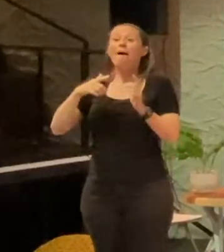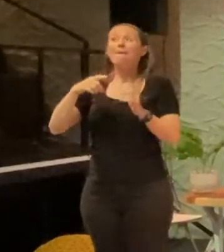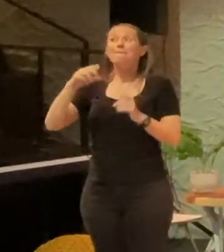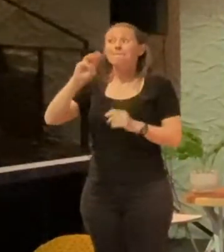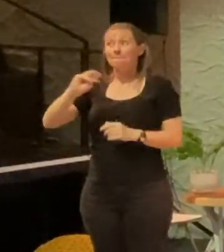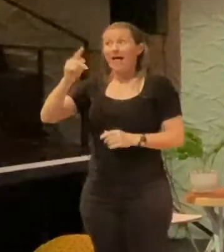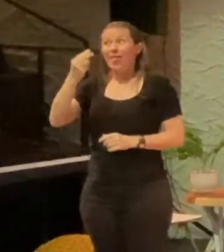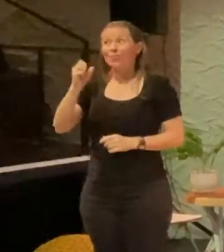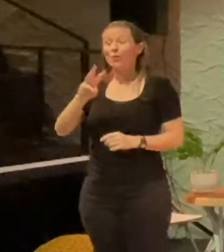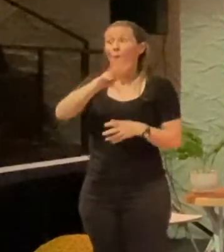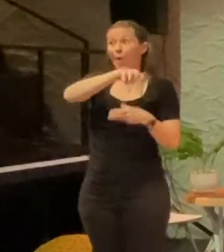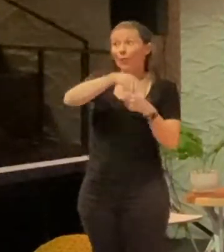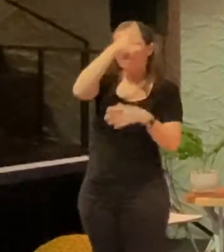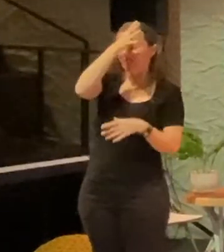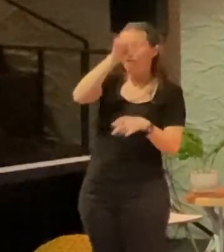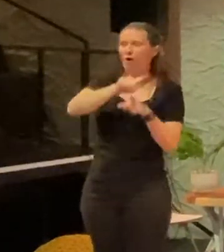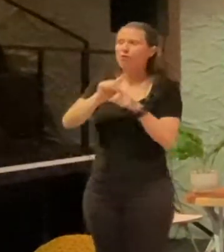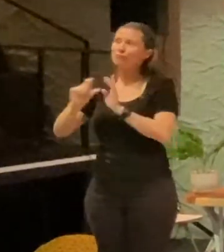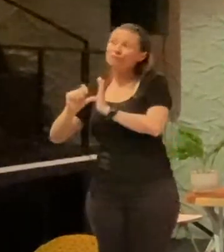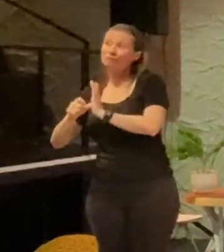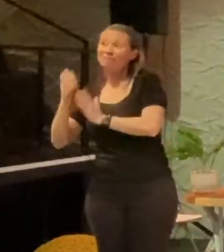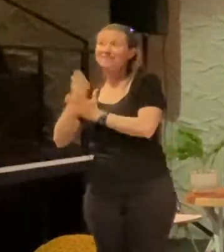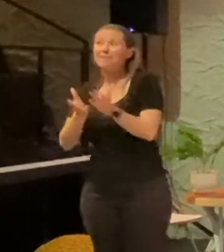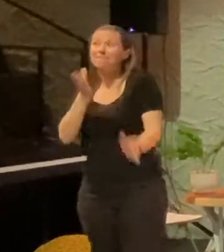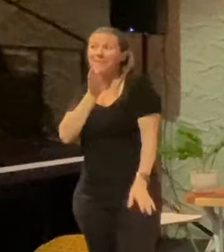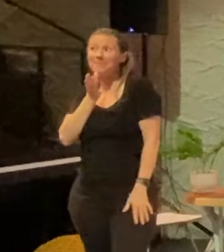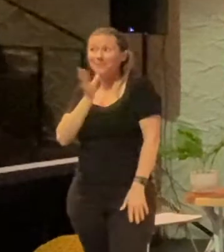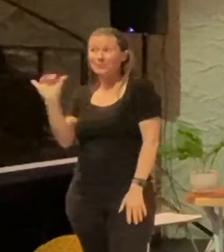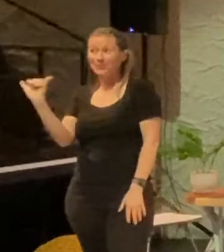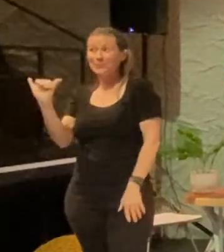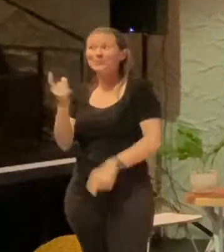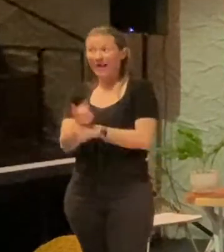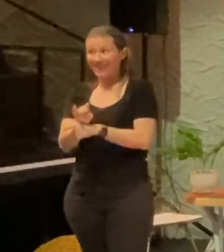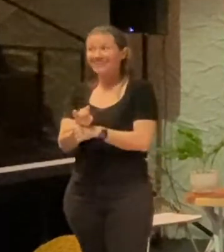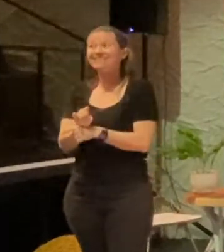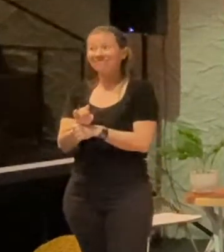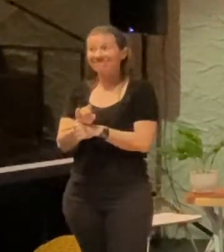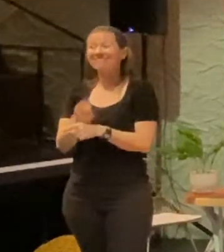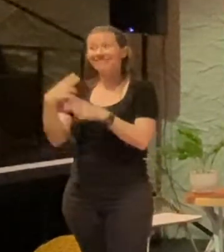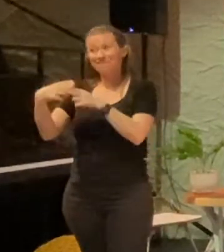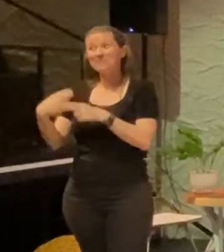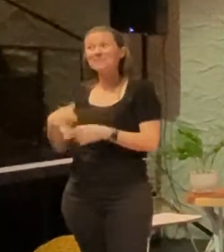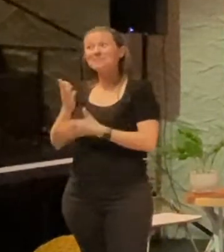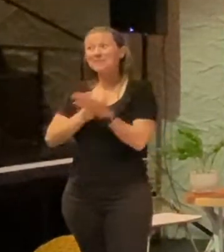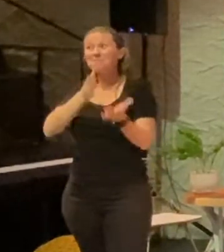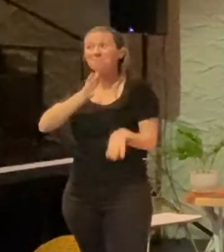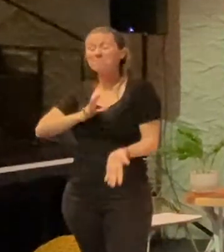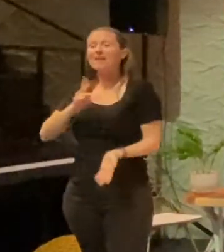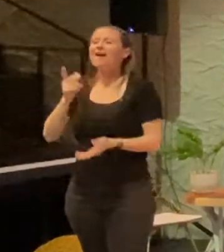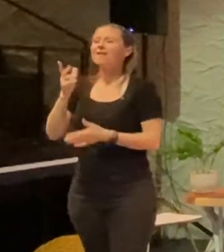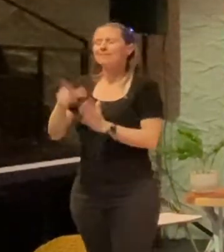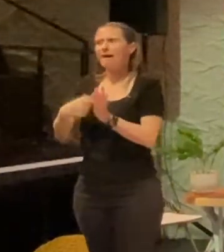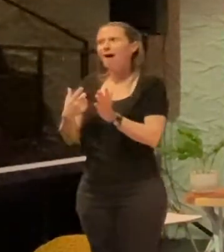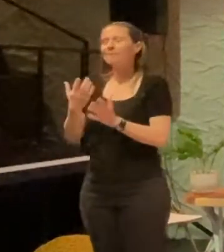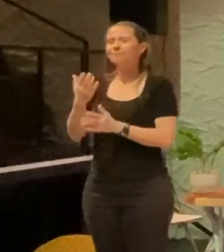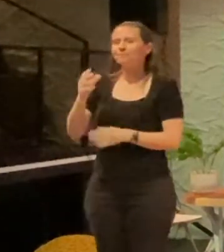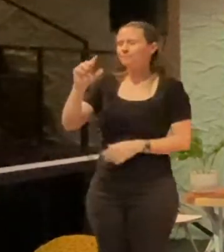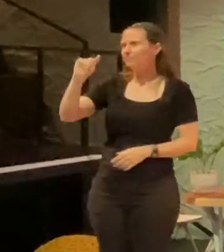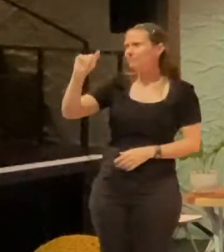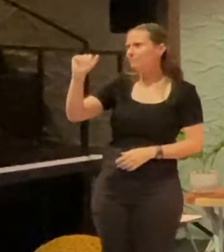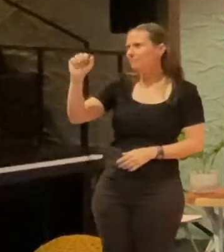through the fathers, but he also chose to highlight some mamas in there as well, right? And he does with some pretty scandalous mamas.